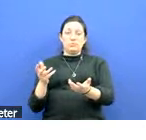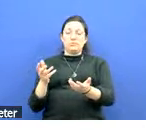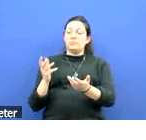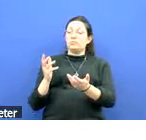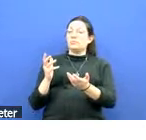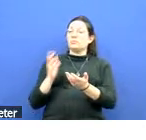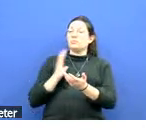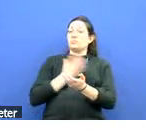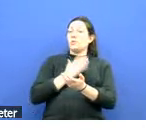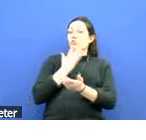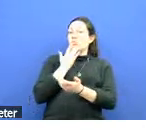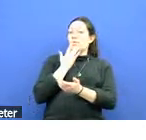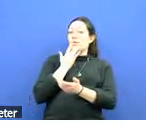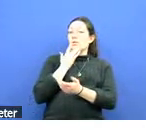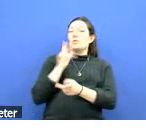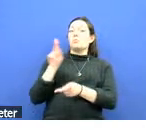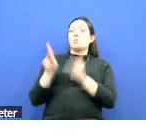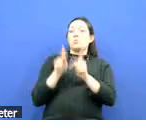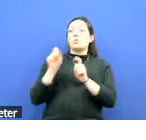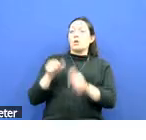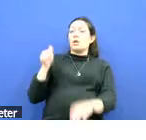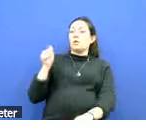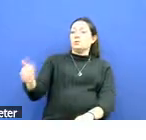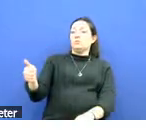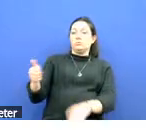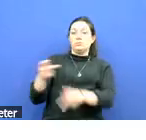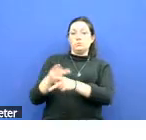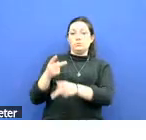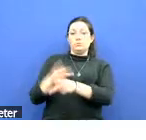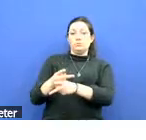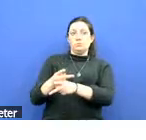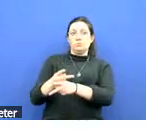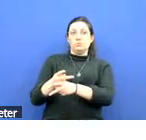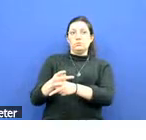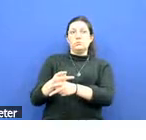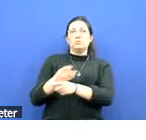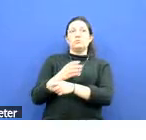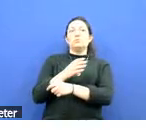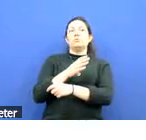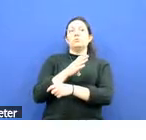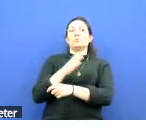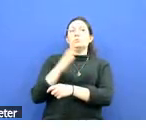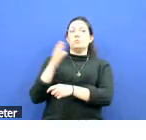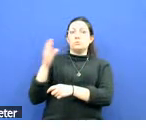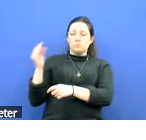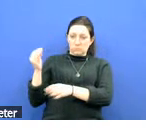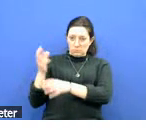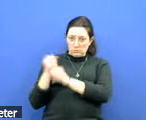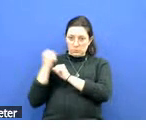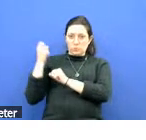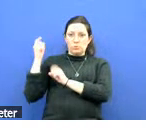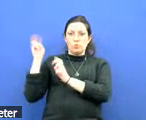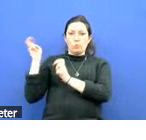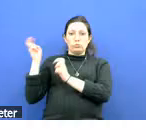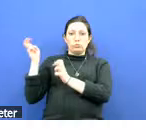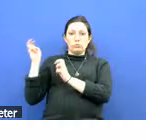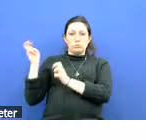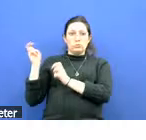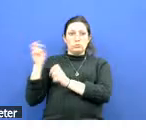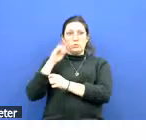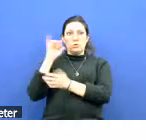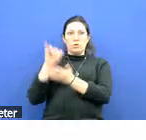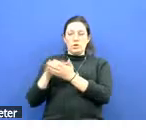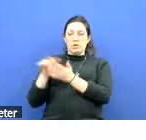that folks take care of this on their own in advance and obtain quotes to do so. Admittedly, our guys come through.